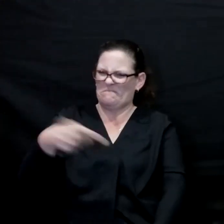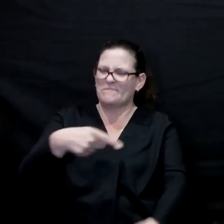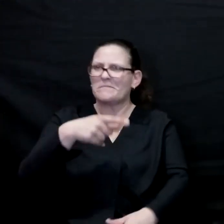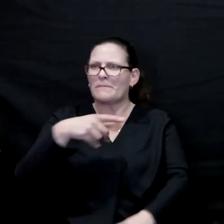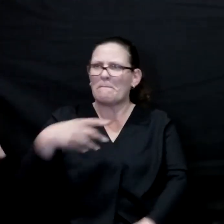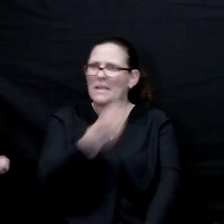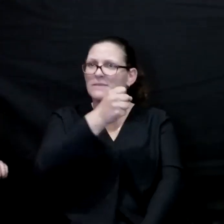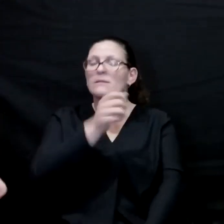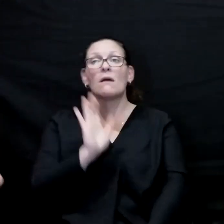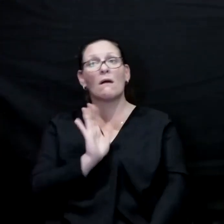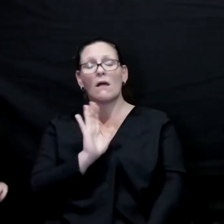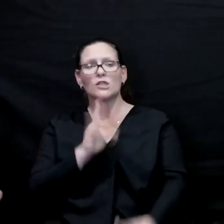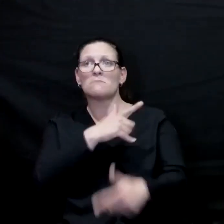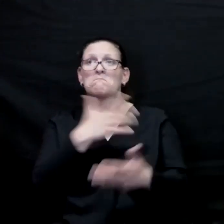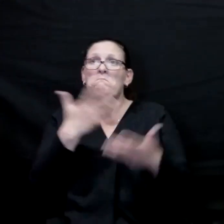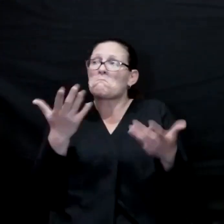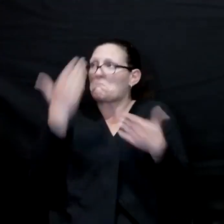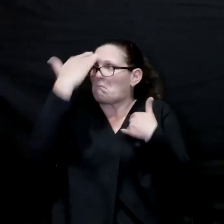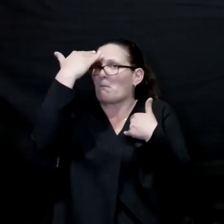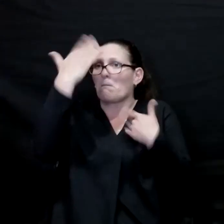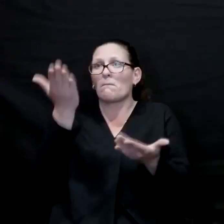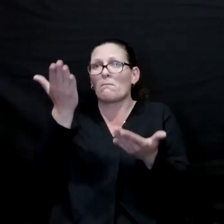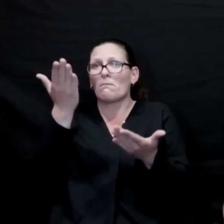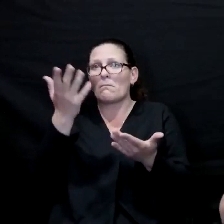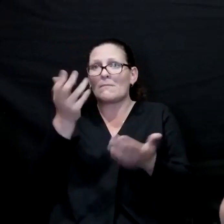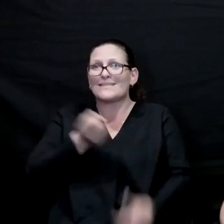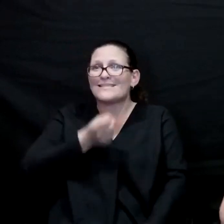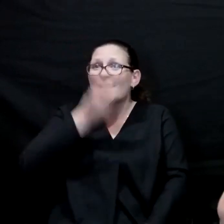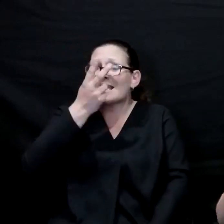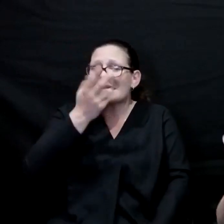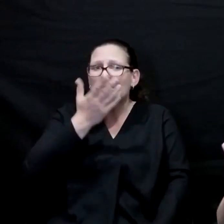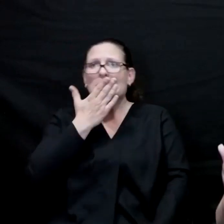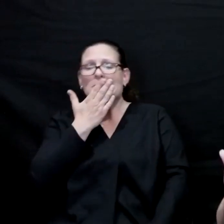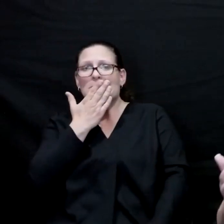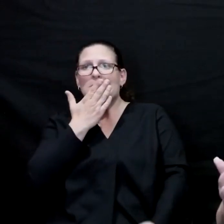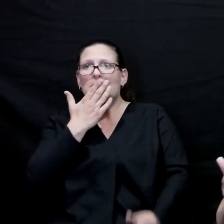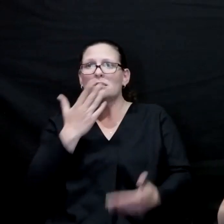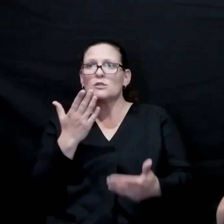that, you know, mistakes have happened, the planners